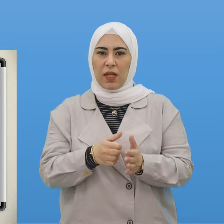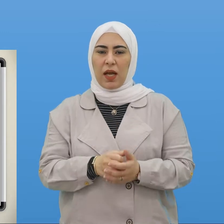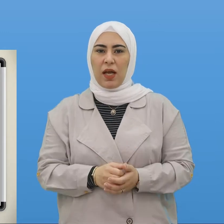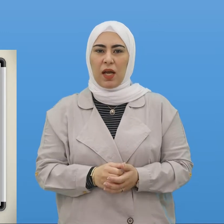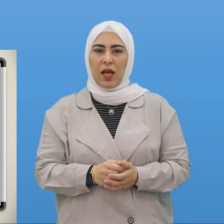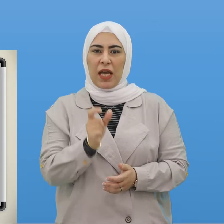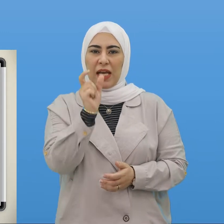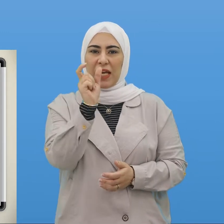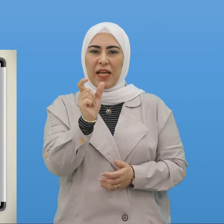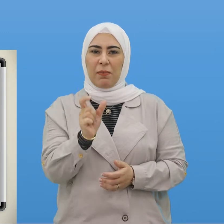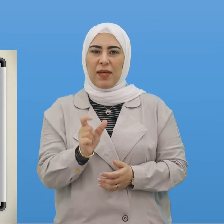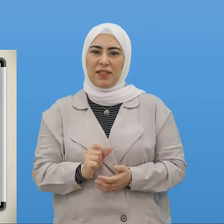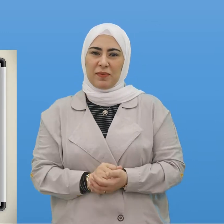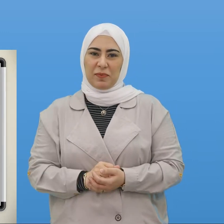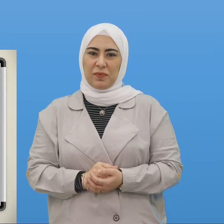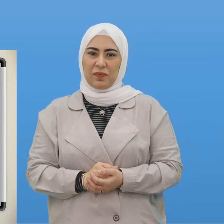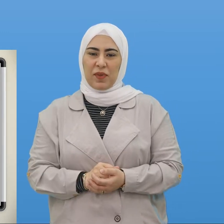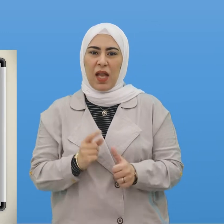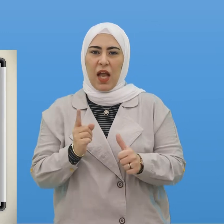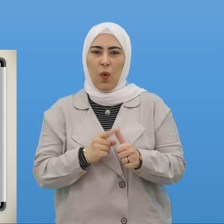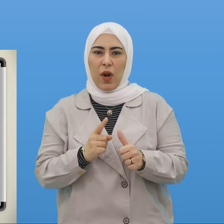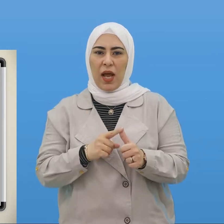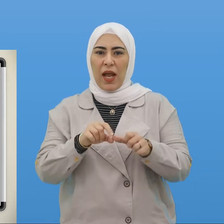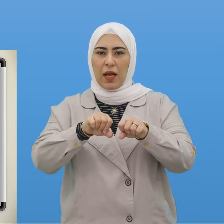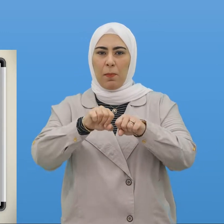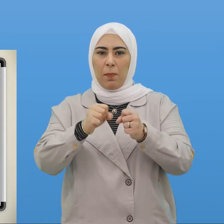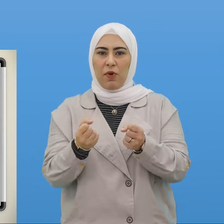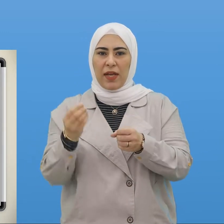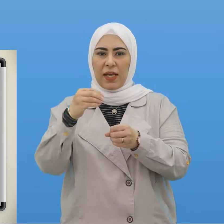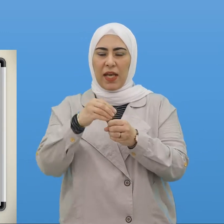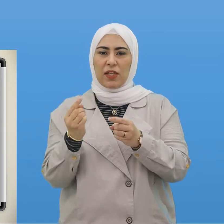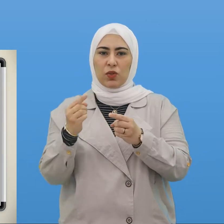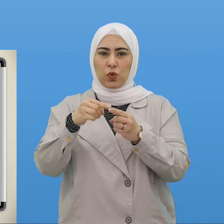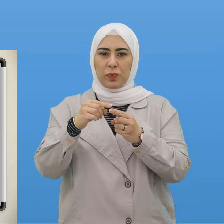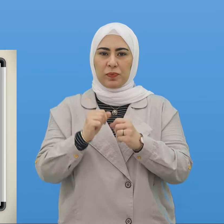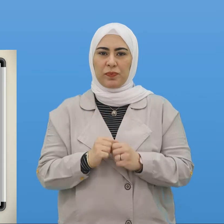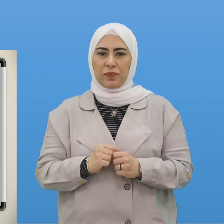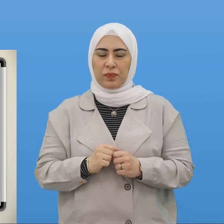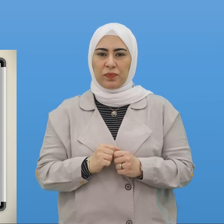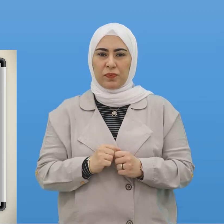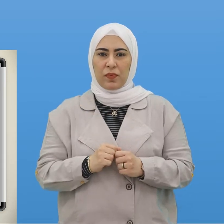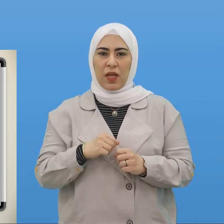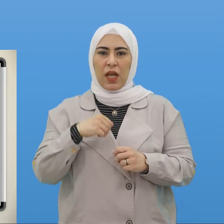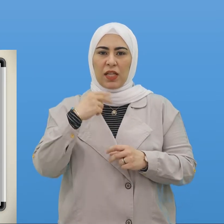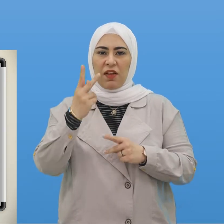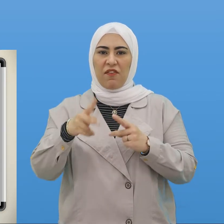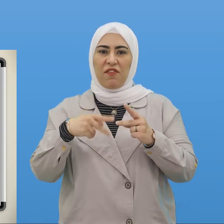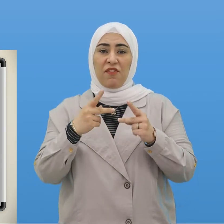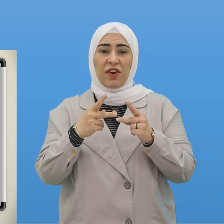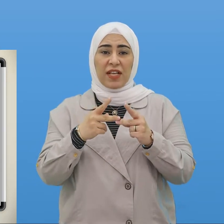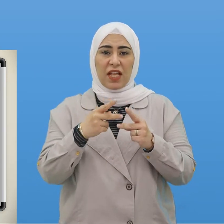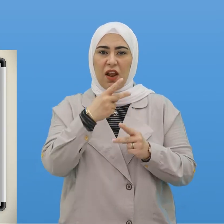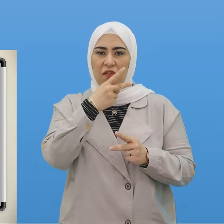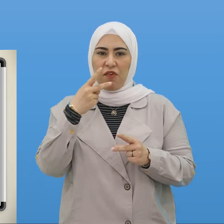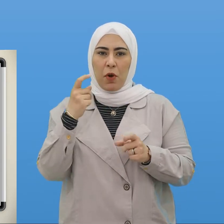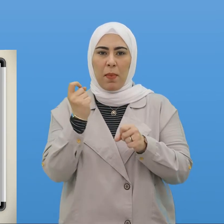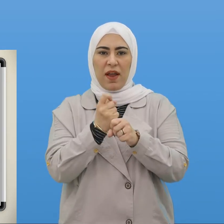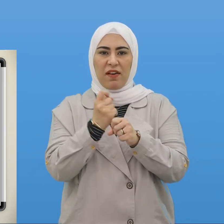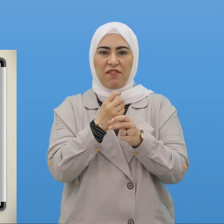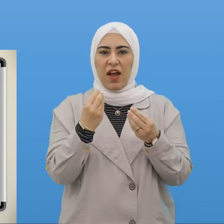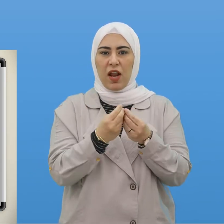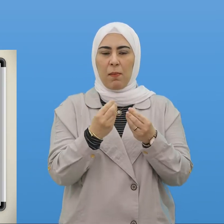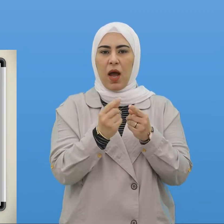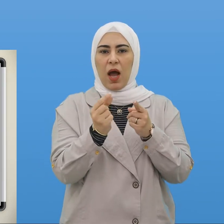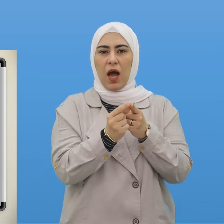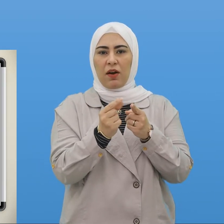a few vocabulary words. The word break into. Break into is a phrasal verb meaning